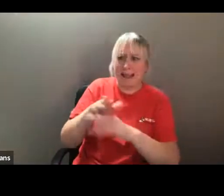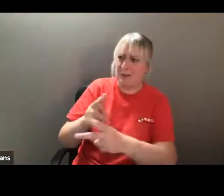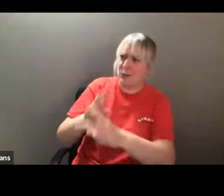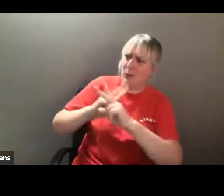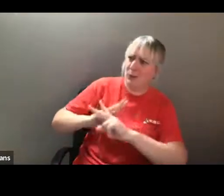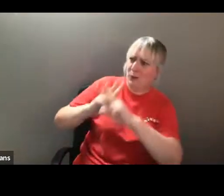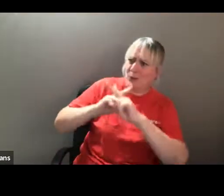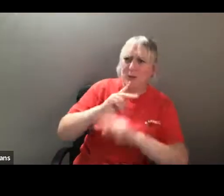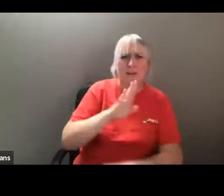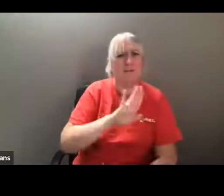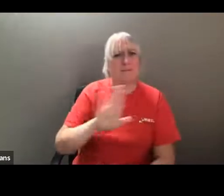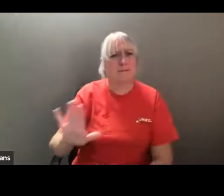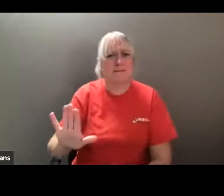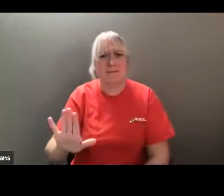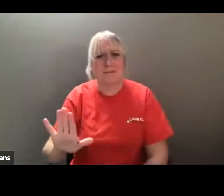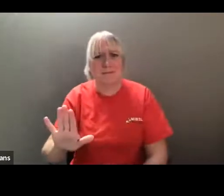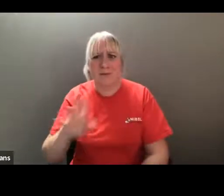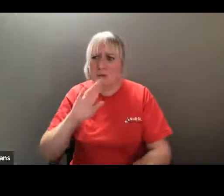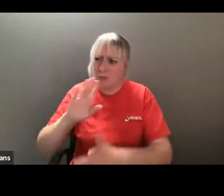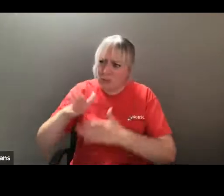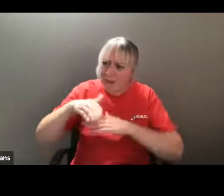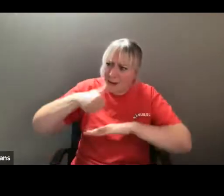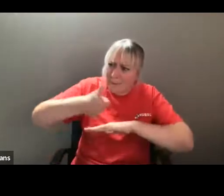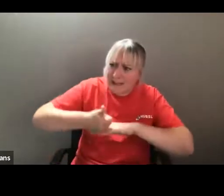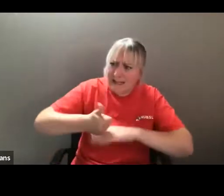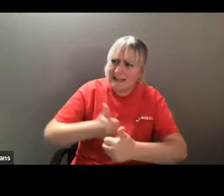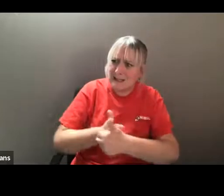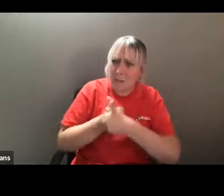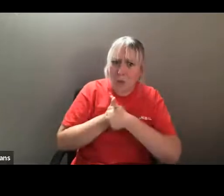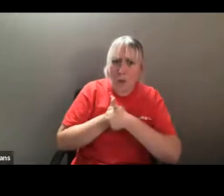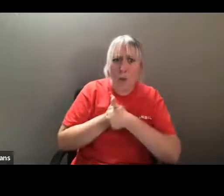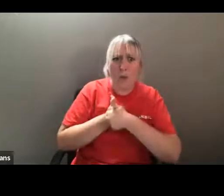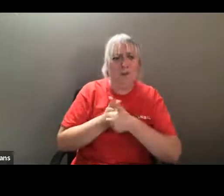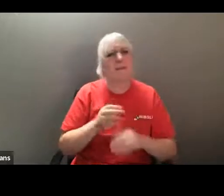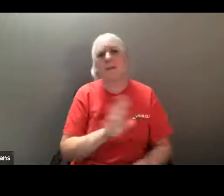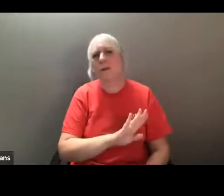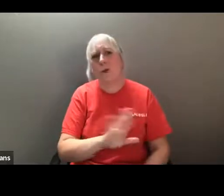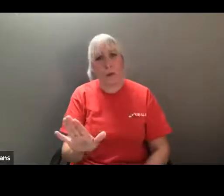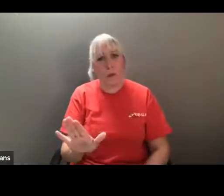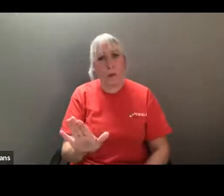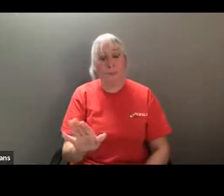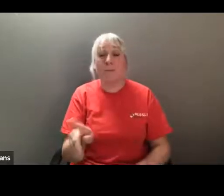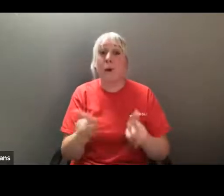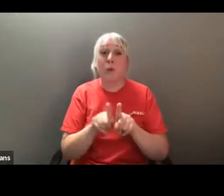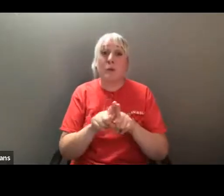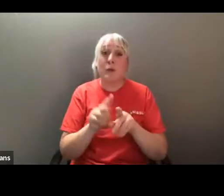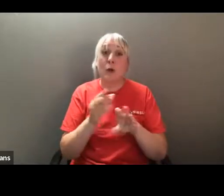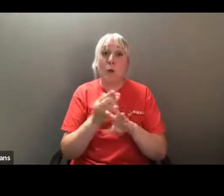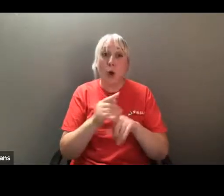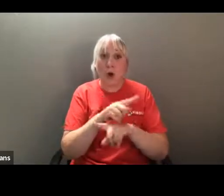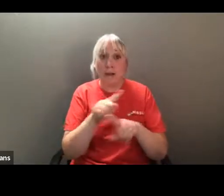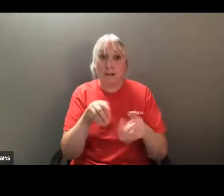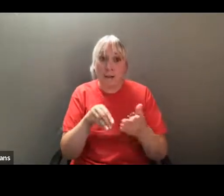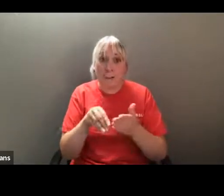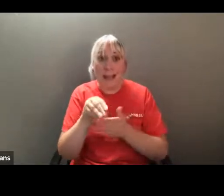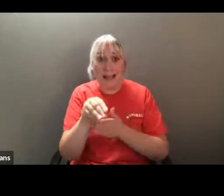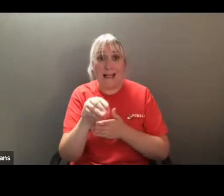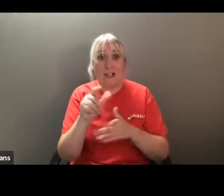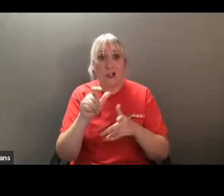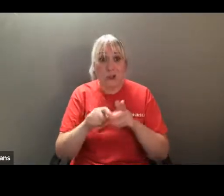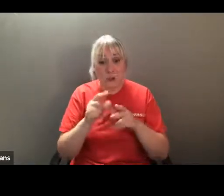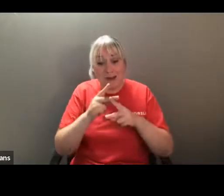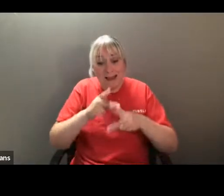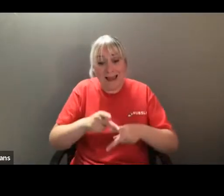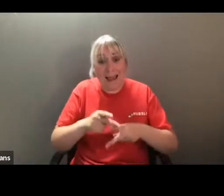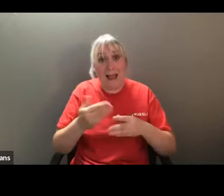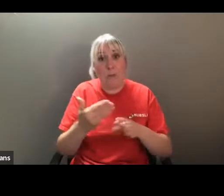need. Not only would this negatively impact us, but also the workers who are paid to do the work. I think most people looking for